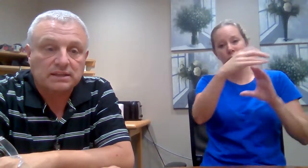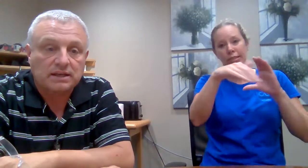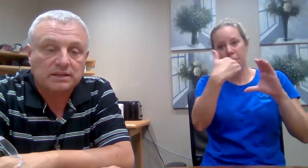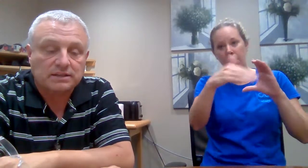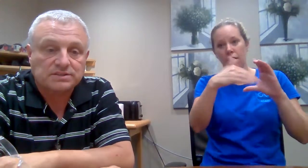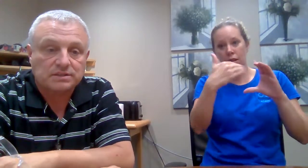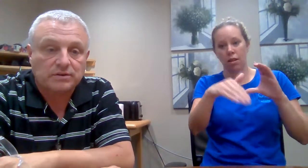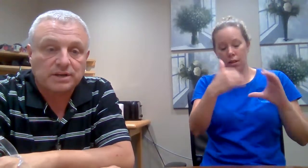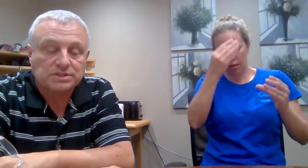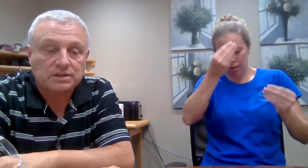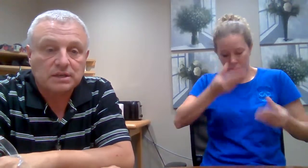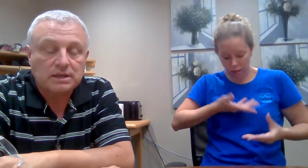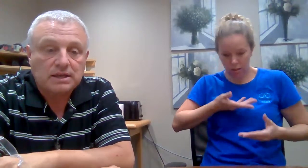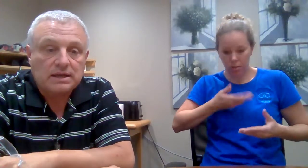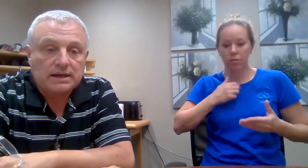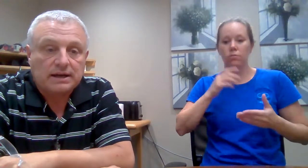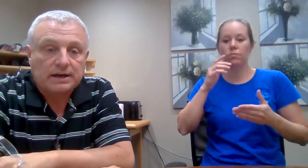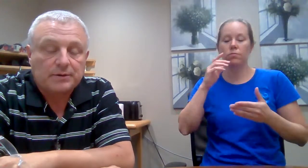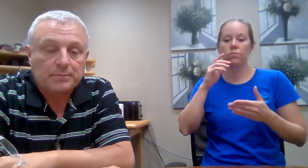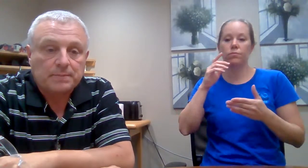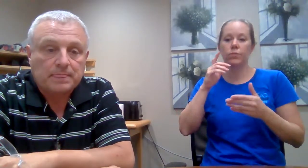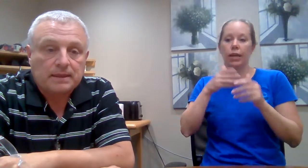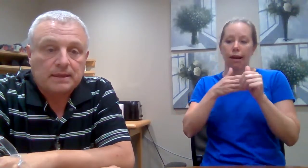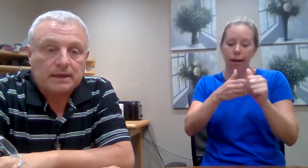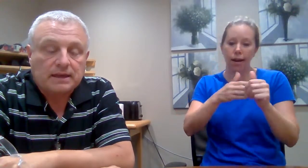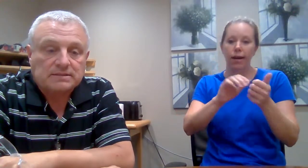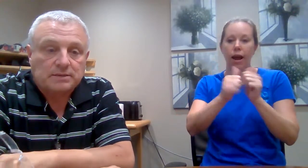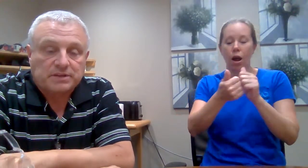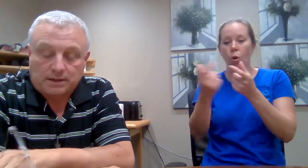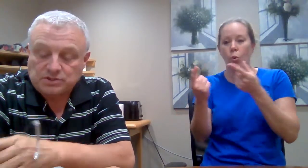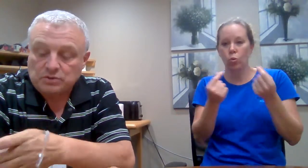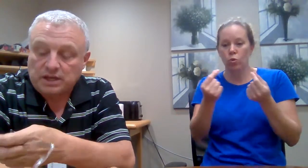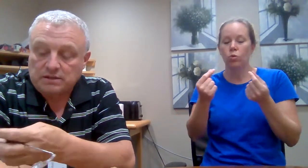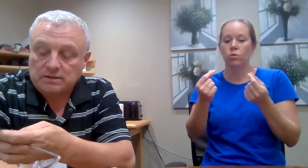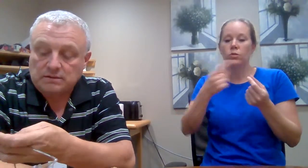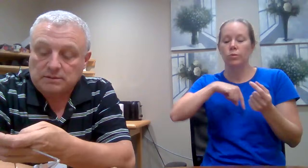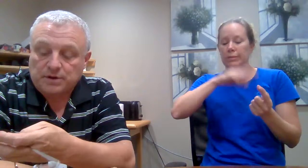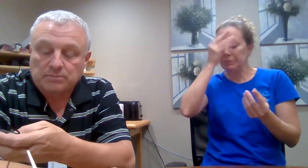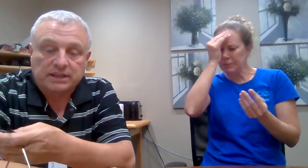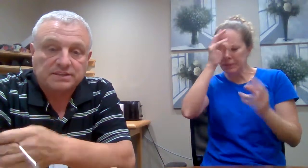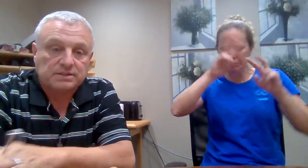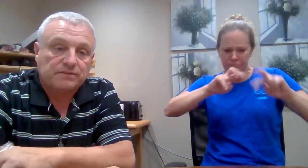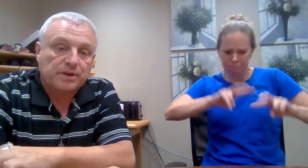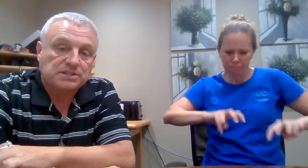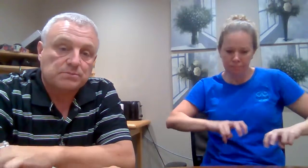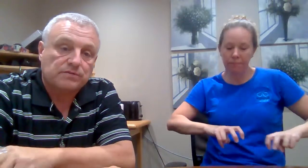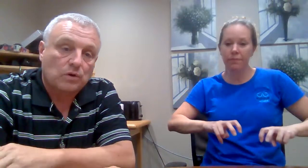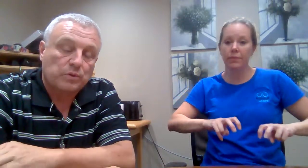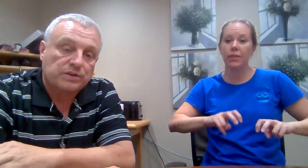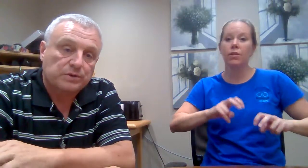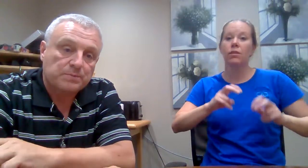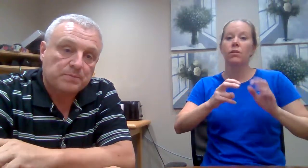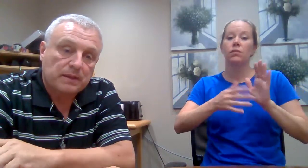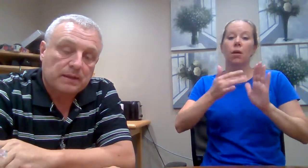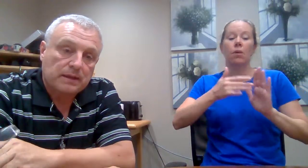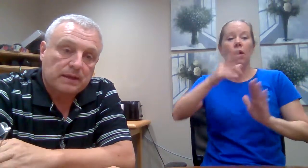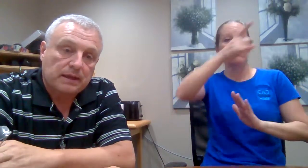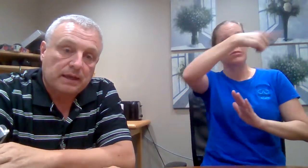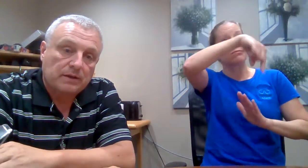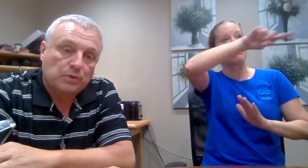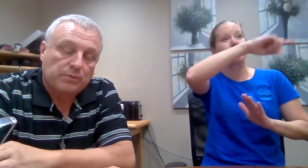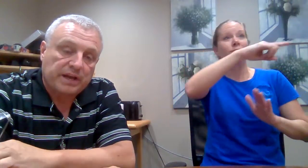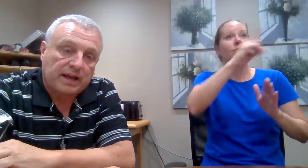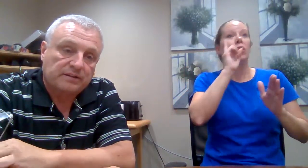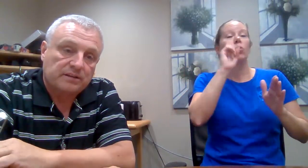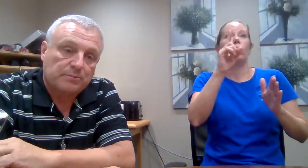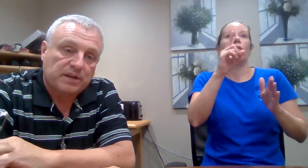always take that into consideration. And sometimes the public gets information before we do,